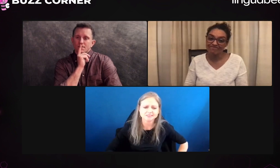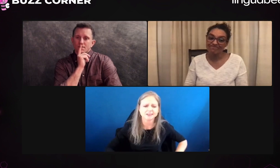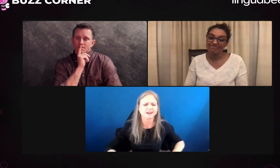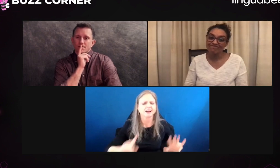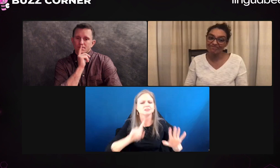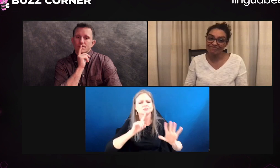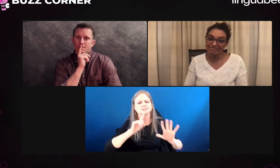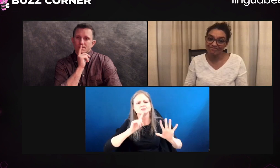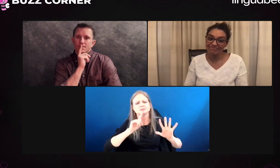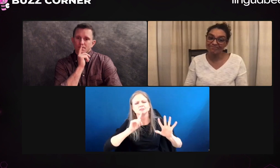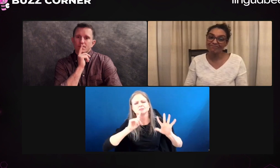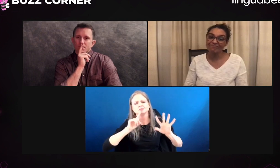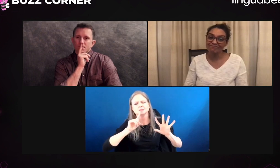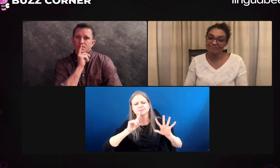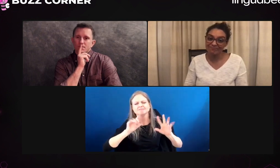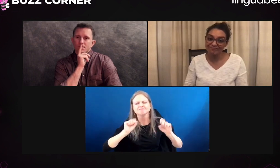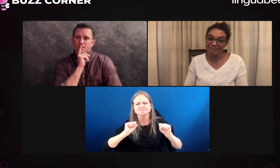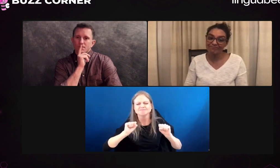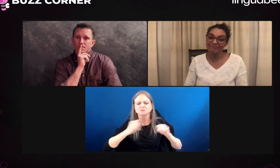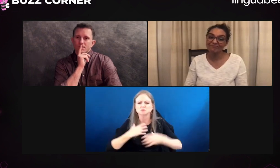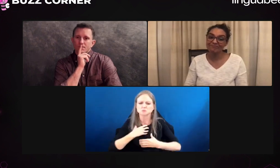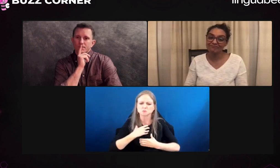feeling threatened by this idea.